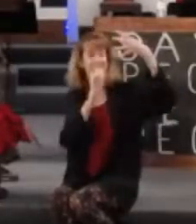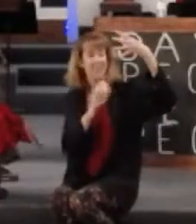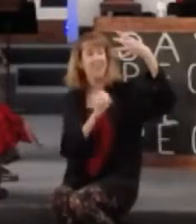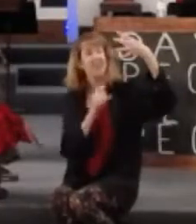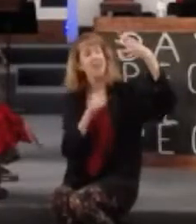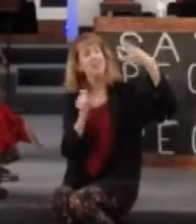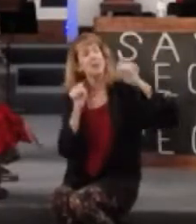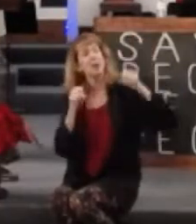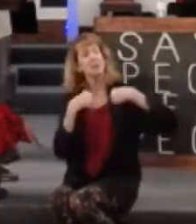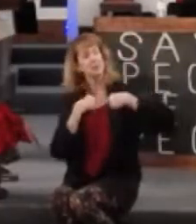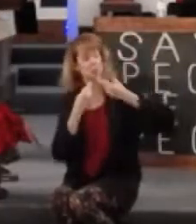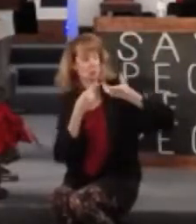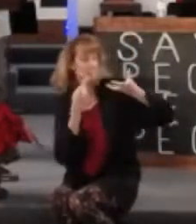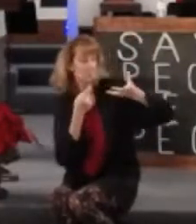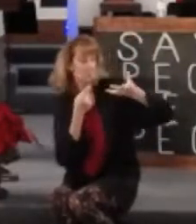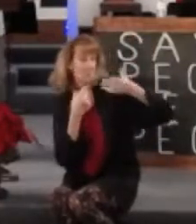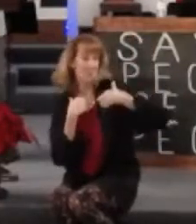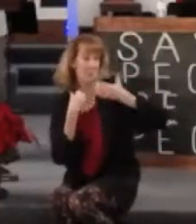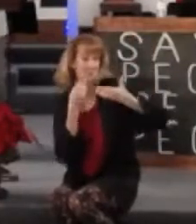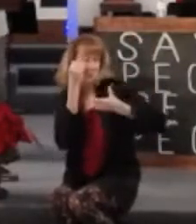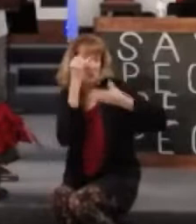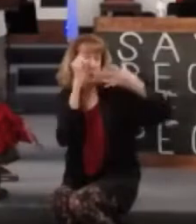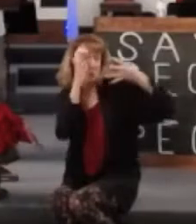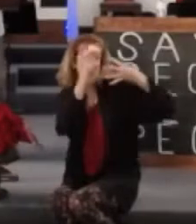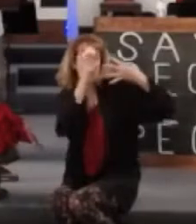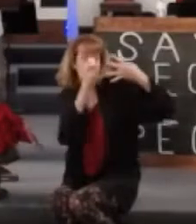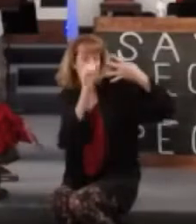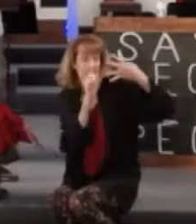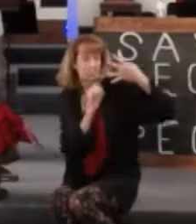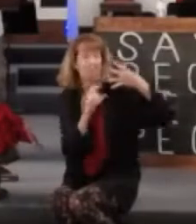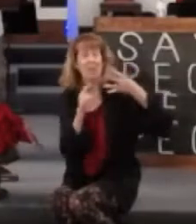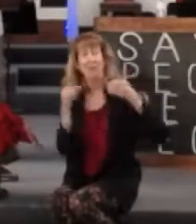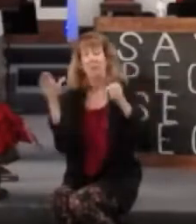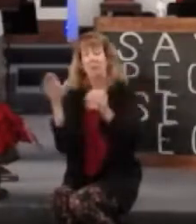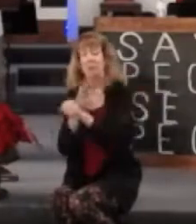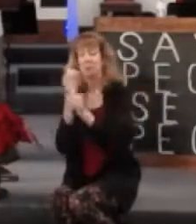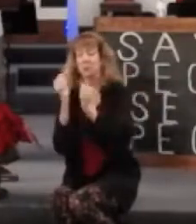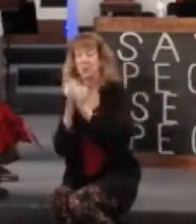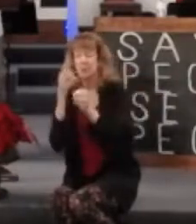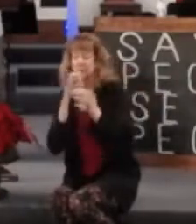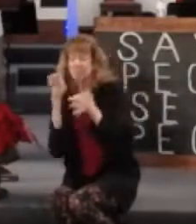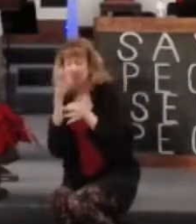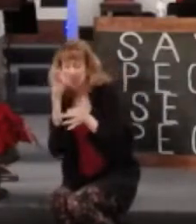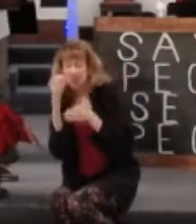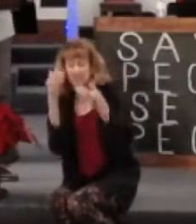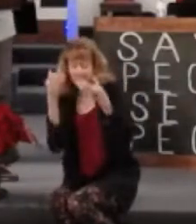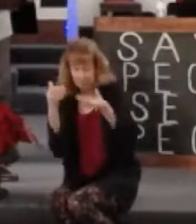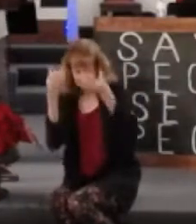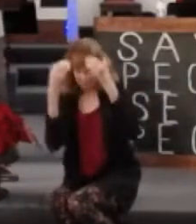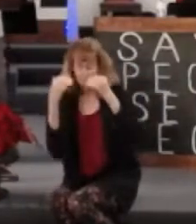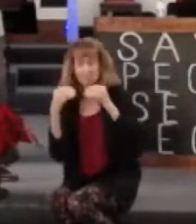it shakes out to me. It starts with being filled with the Spirit, not drunk on wine. And